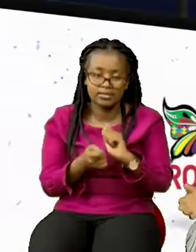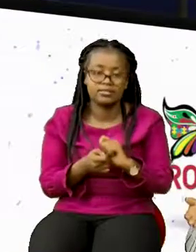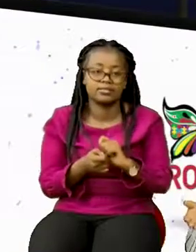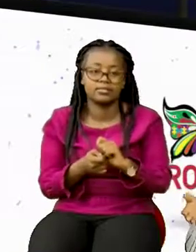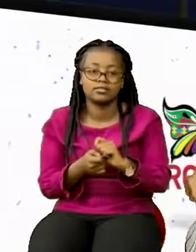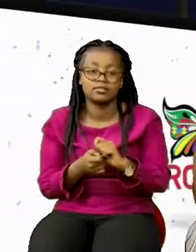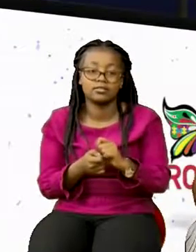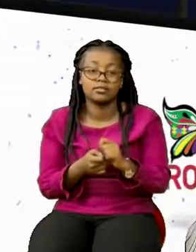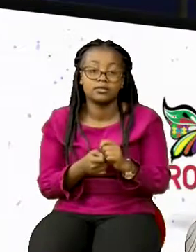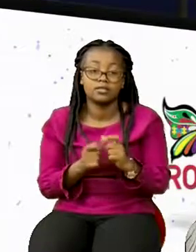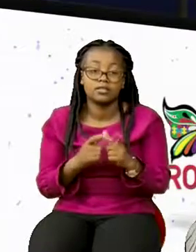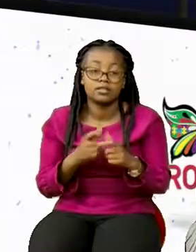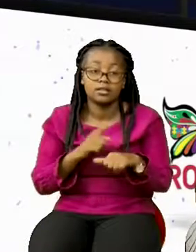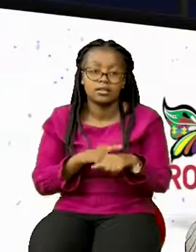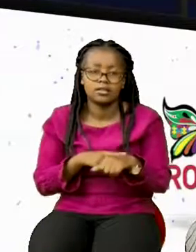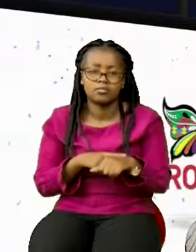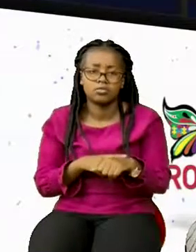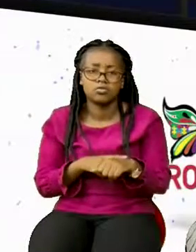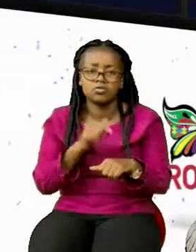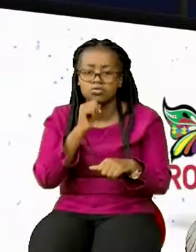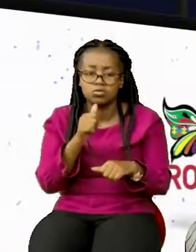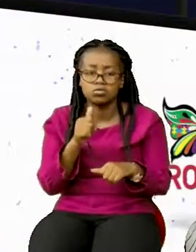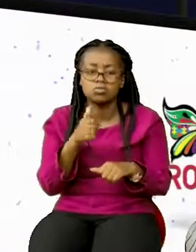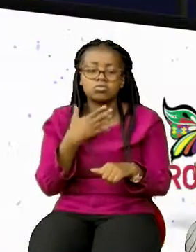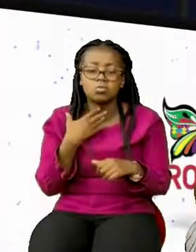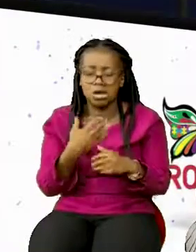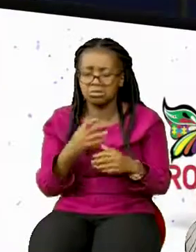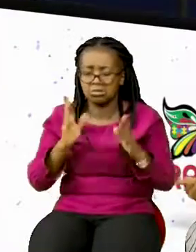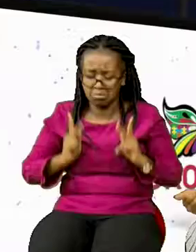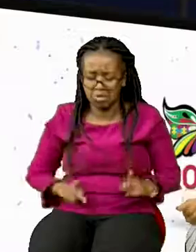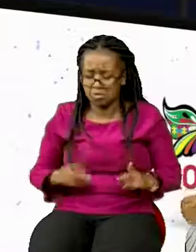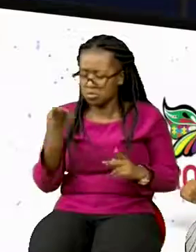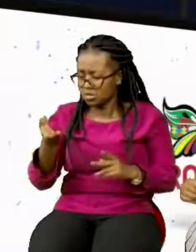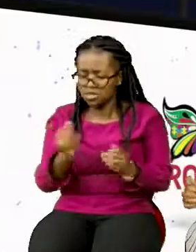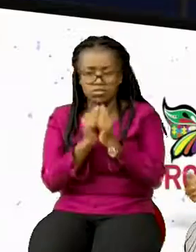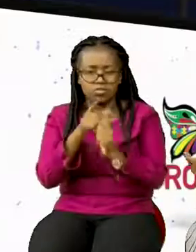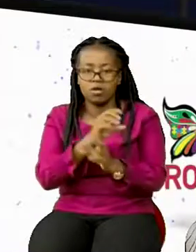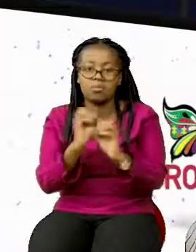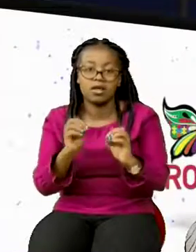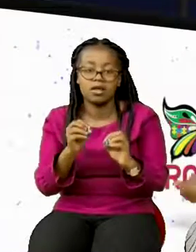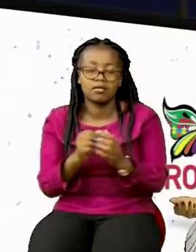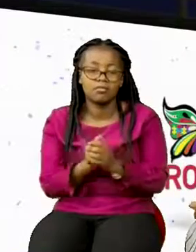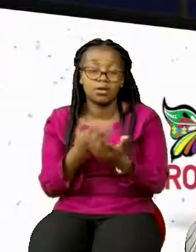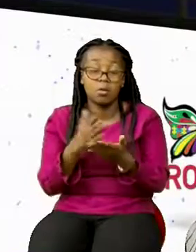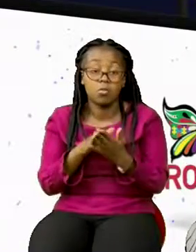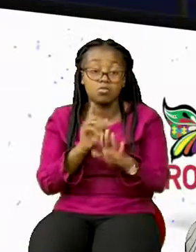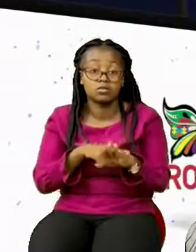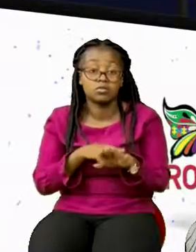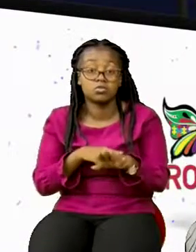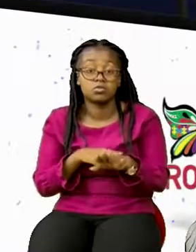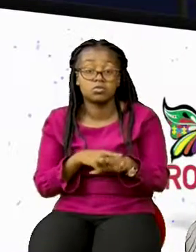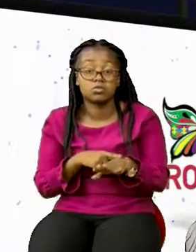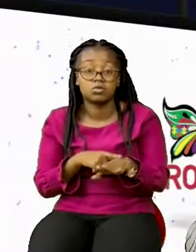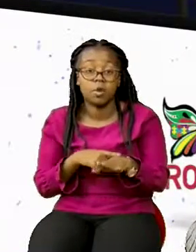be very evident, and the times you just do not want anyone around you, the times now you're okay, you're social, and most of the time you